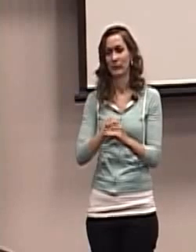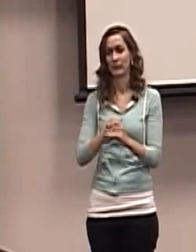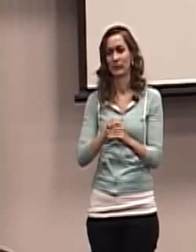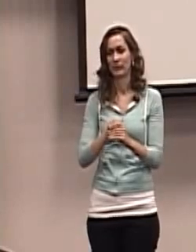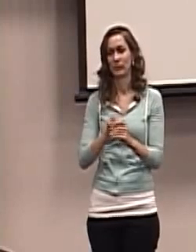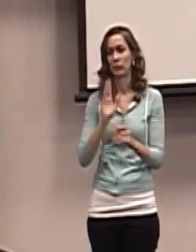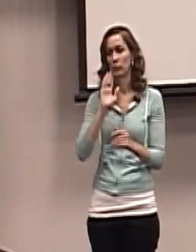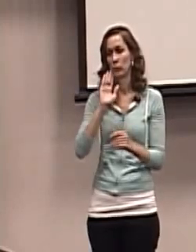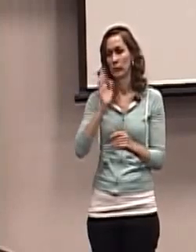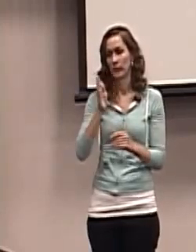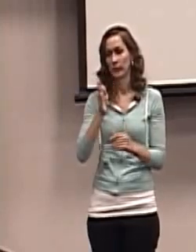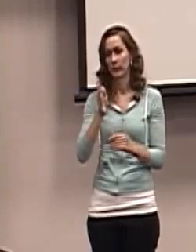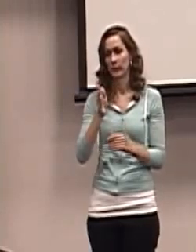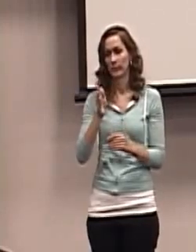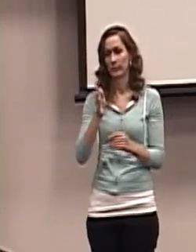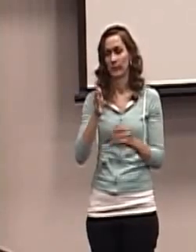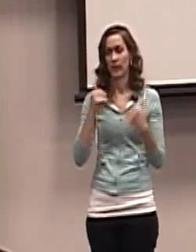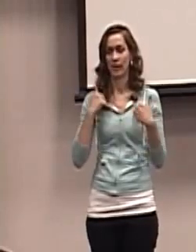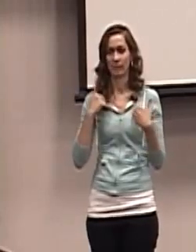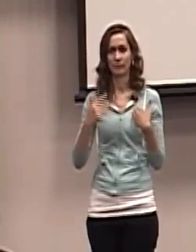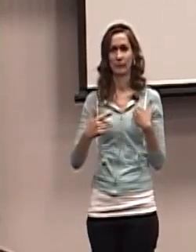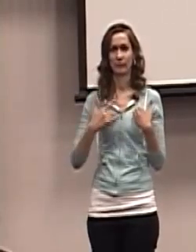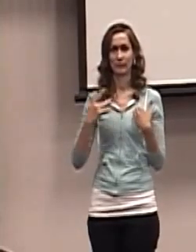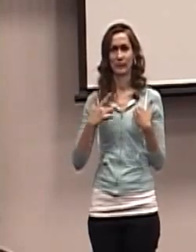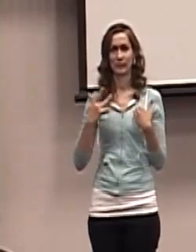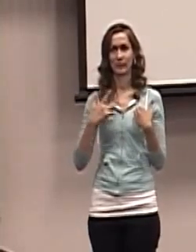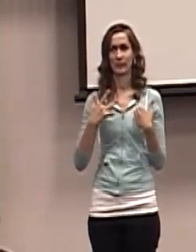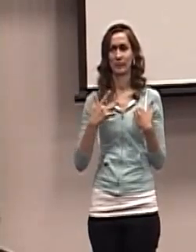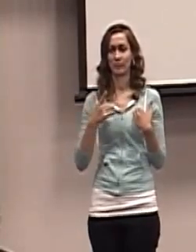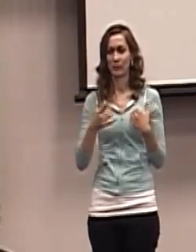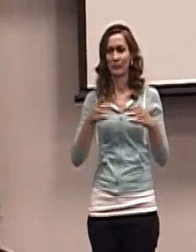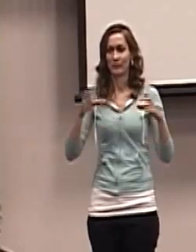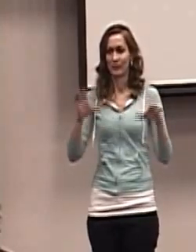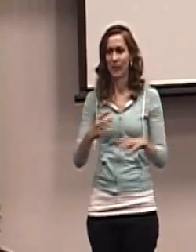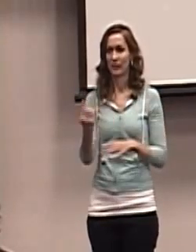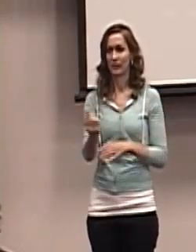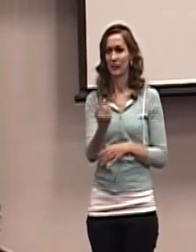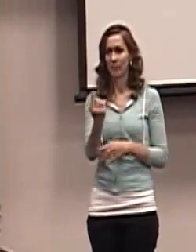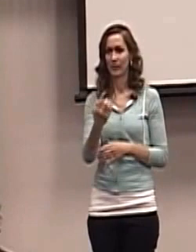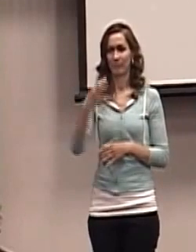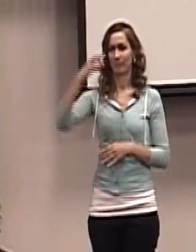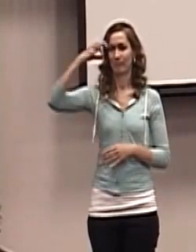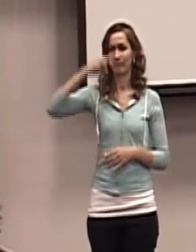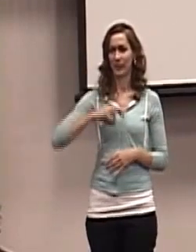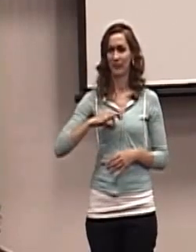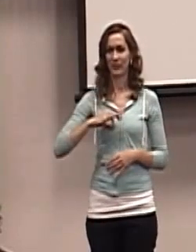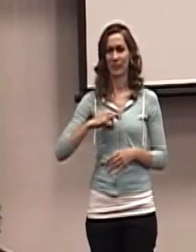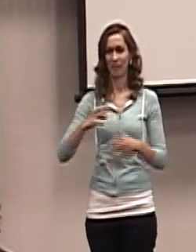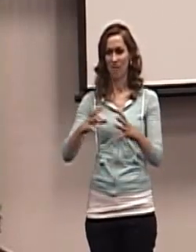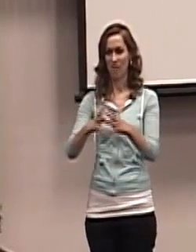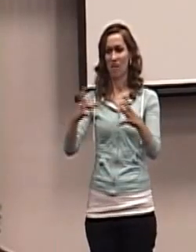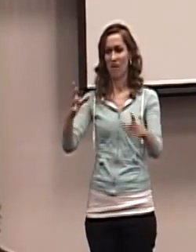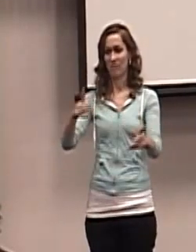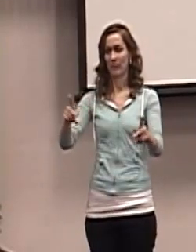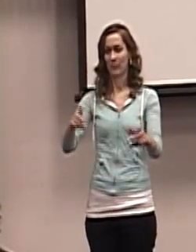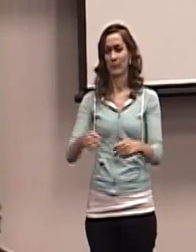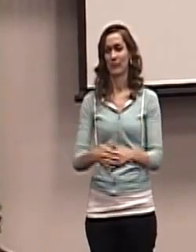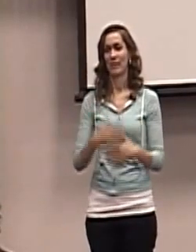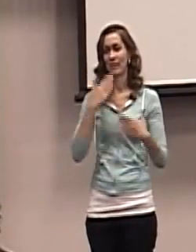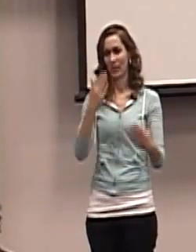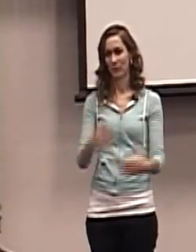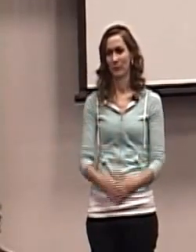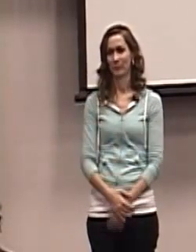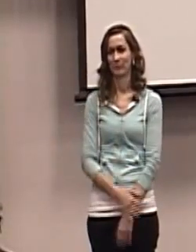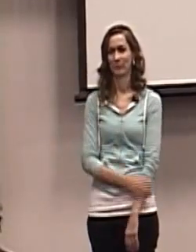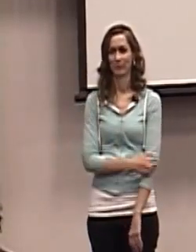you'll have a sense that you've actually done something that's benefited a lot of people. Thank you.